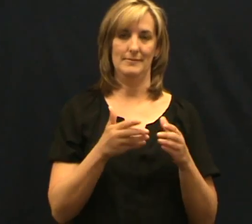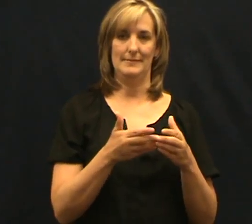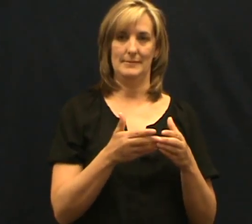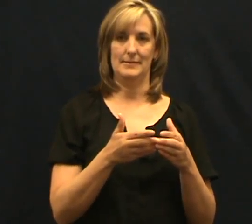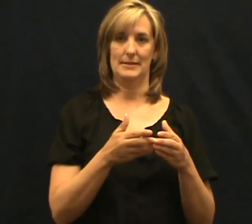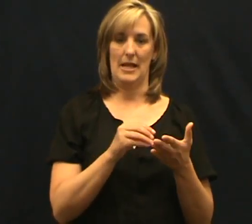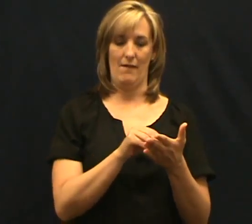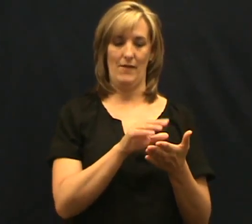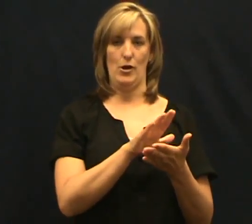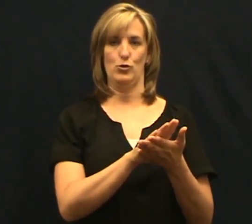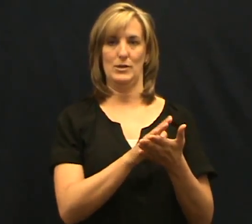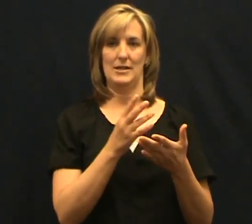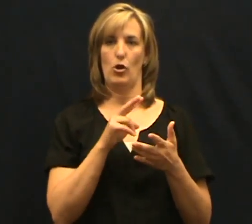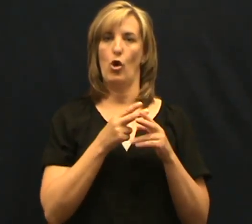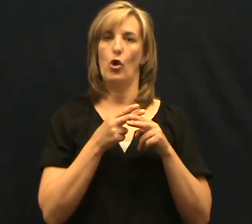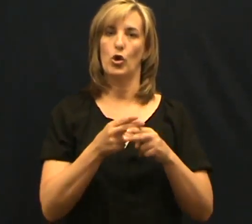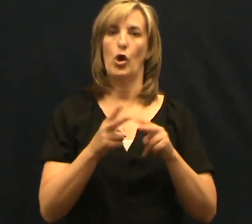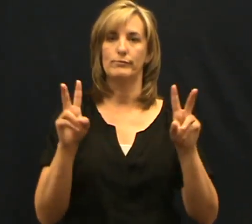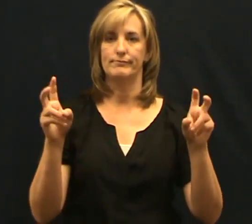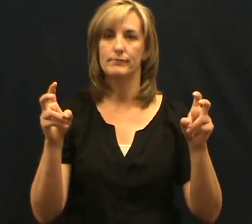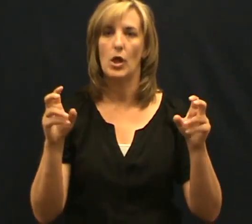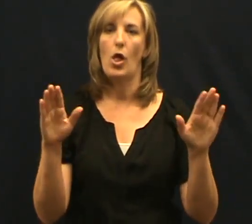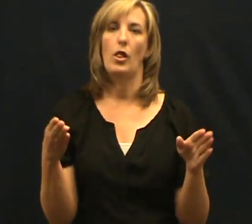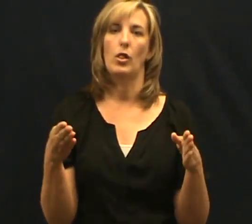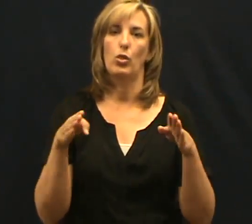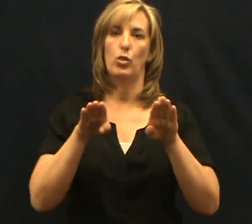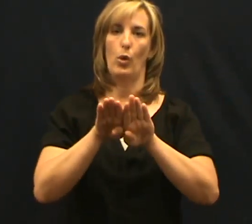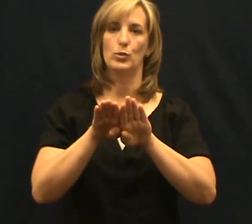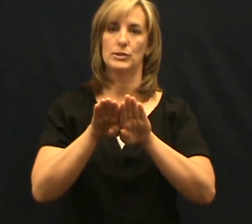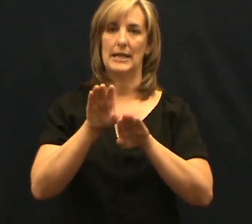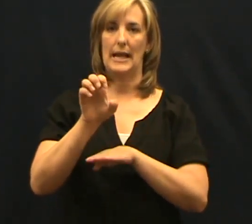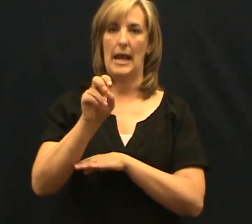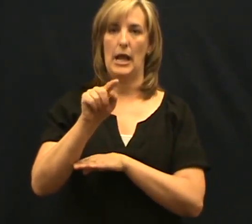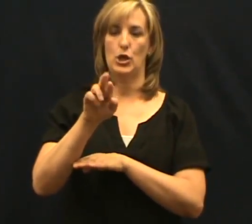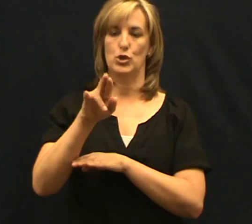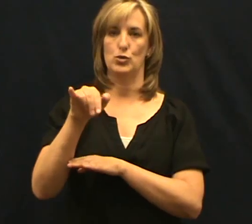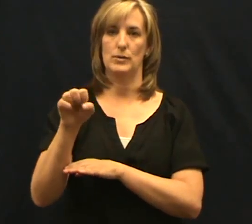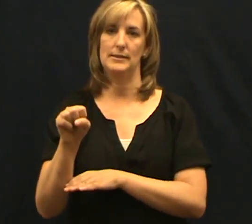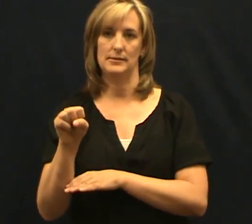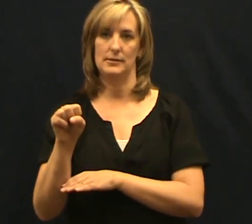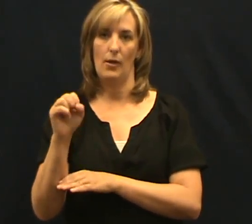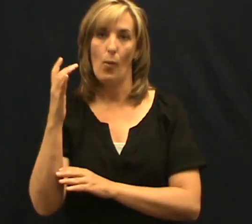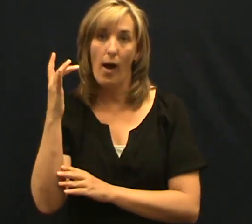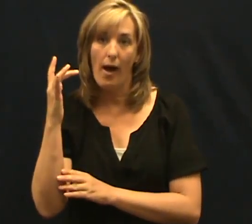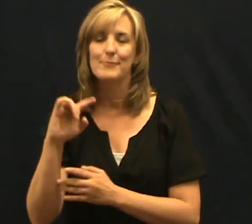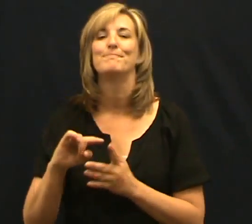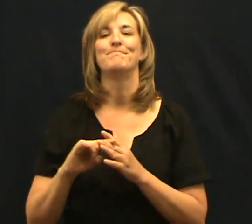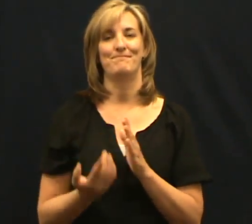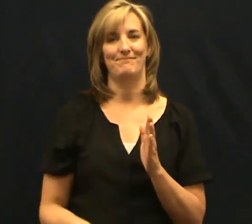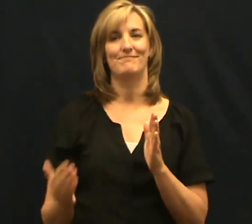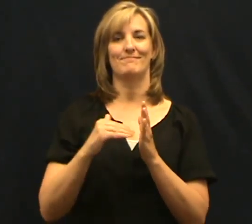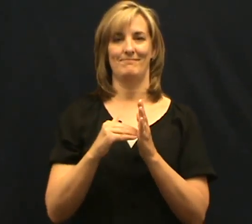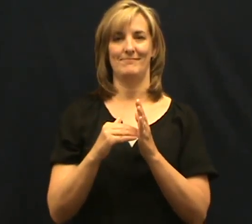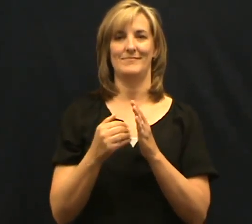entries to close out the revenue and expense accounts so that we can start over again the next year. The balance